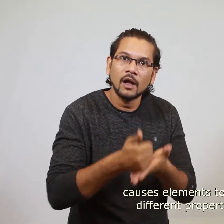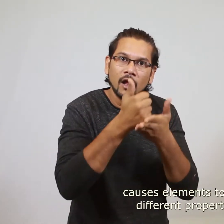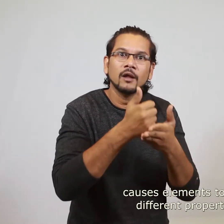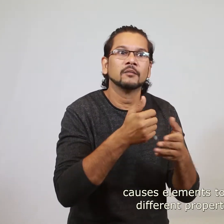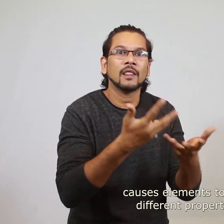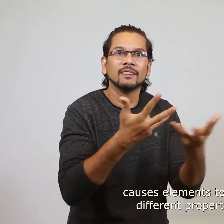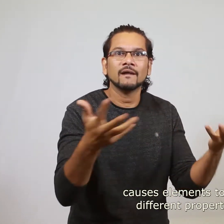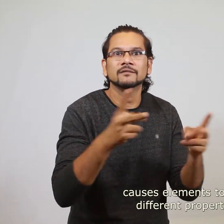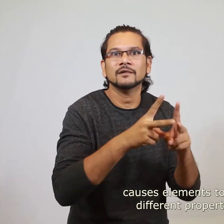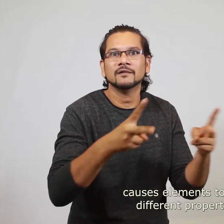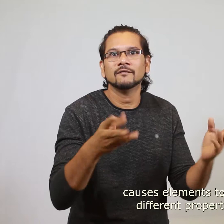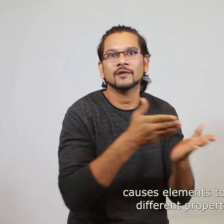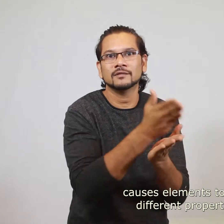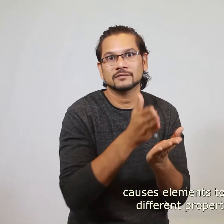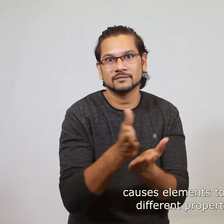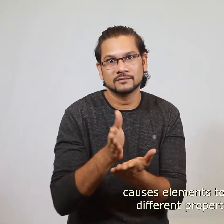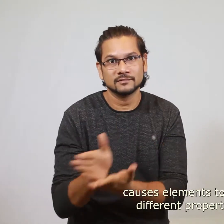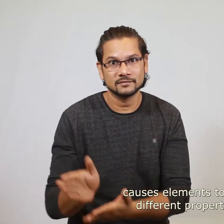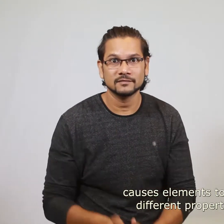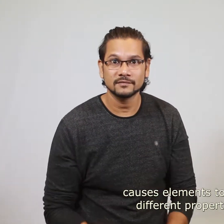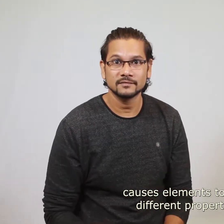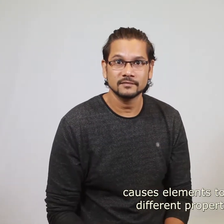causes elements to have different properties.